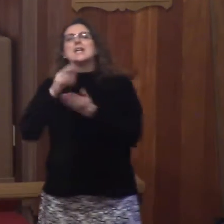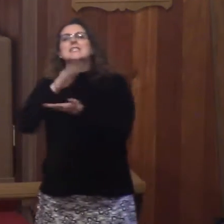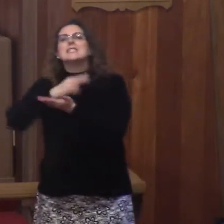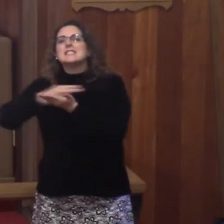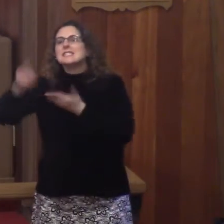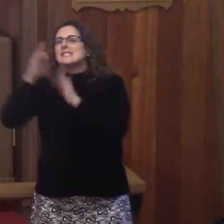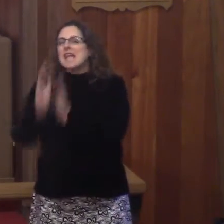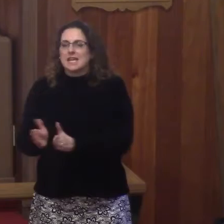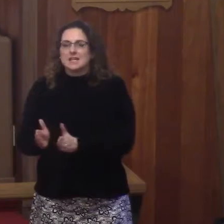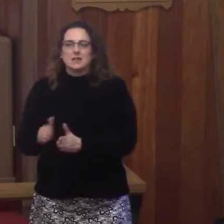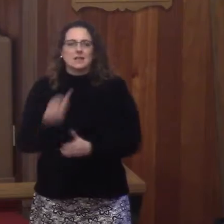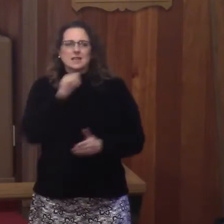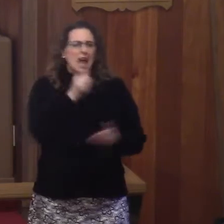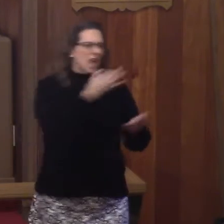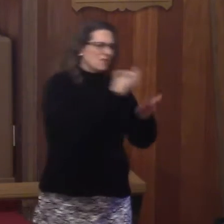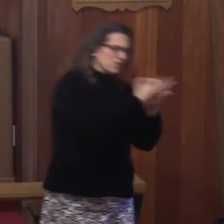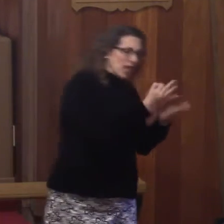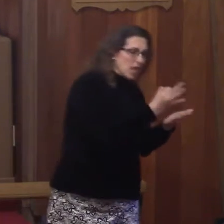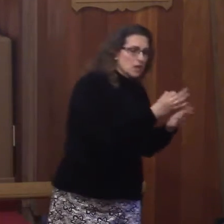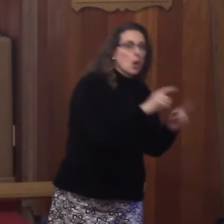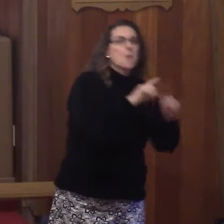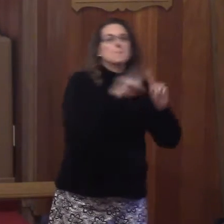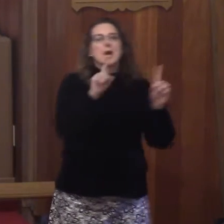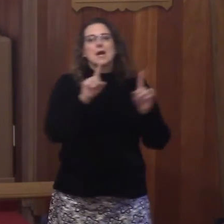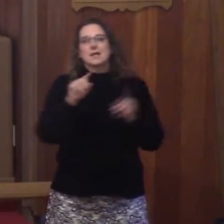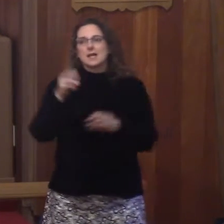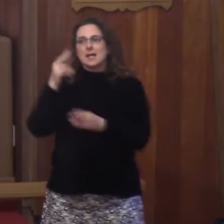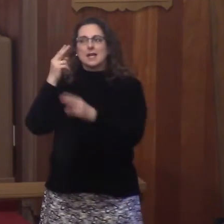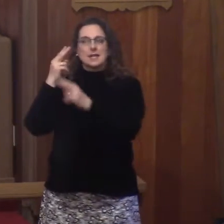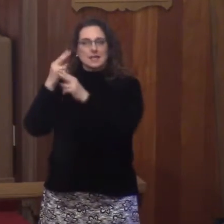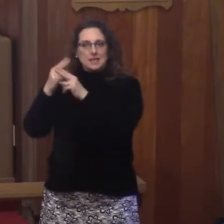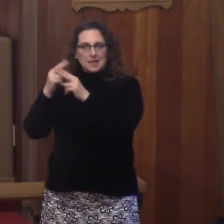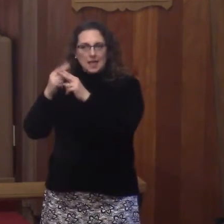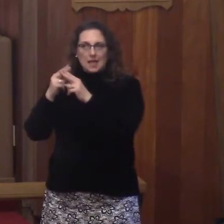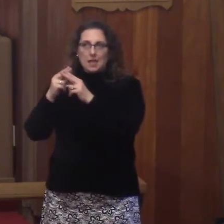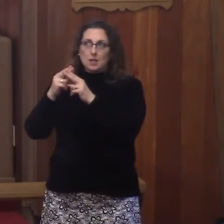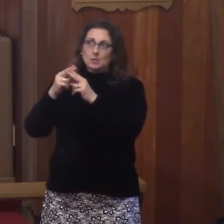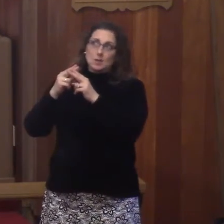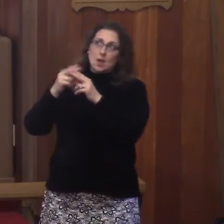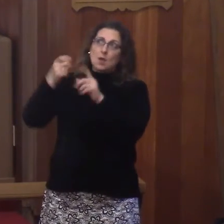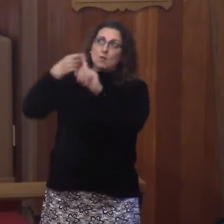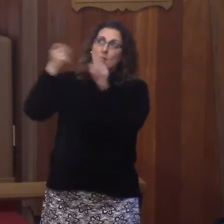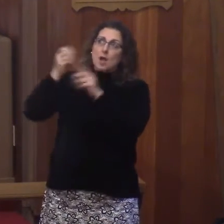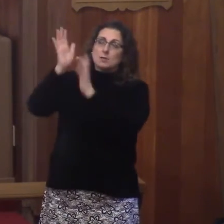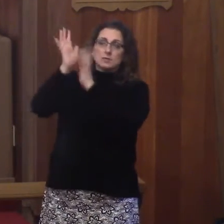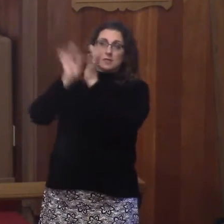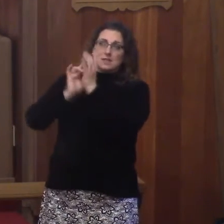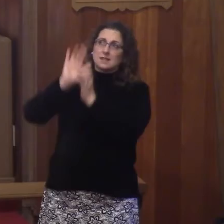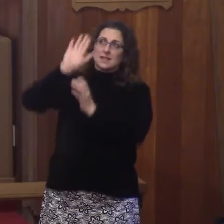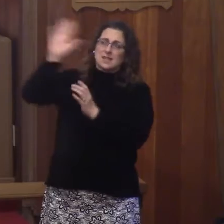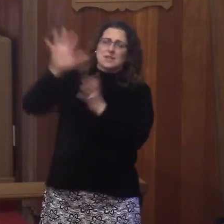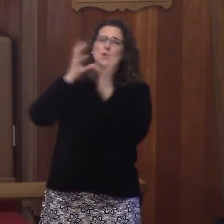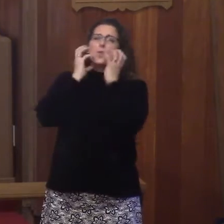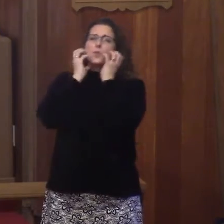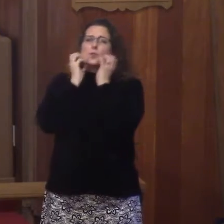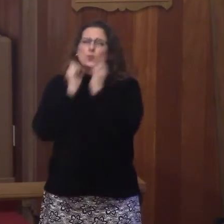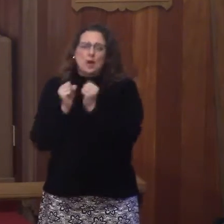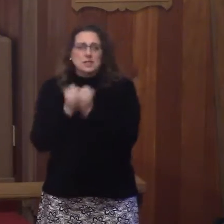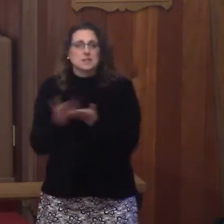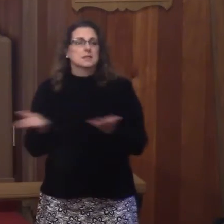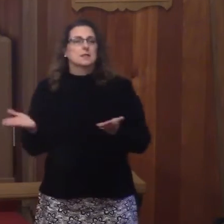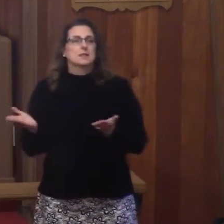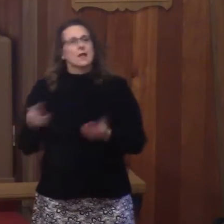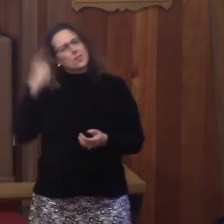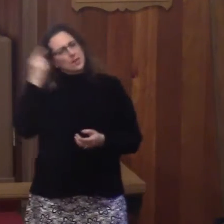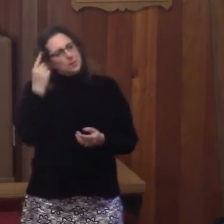not called failed, but named by Jesus as his own prized treasure and possession. For think